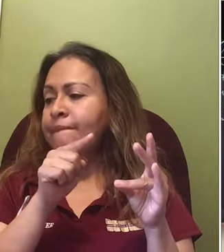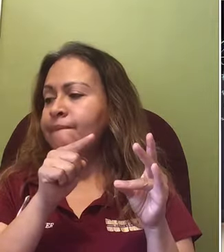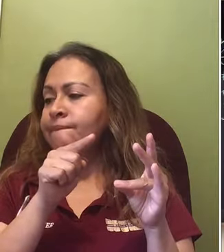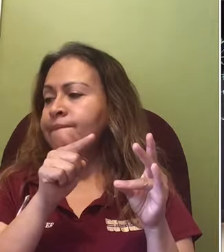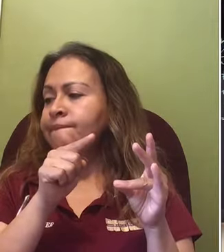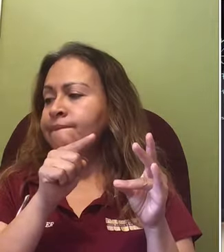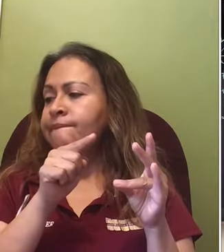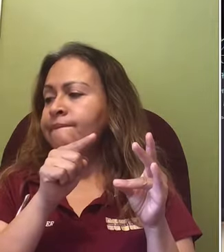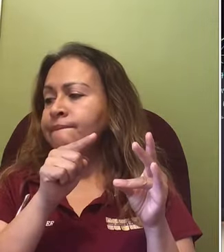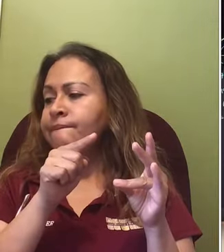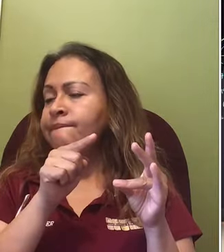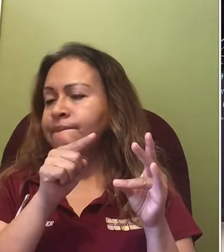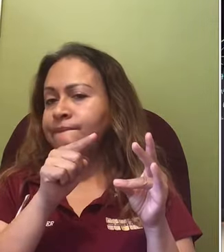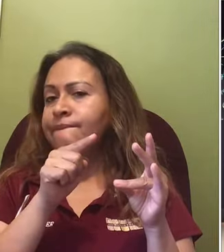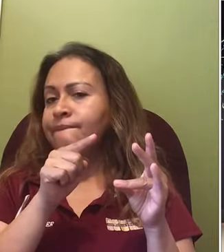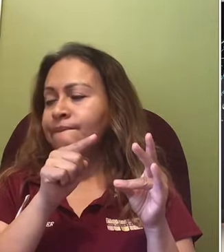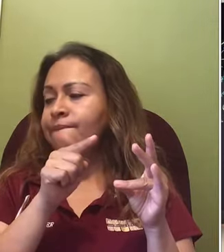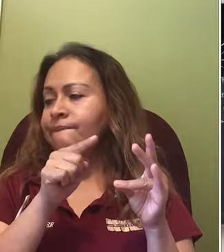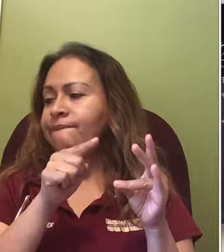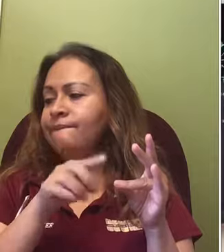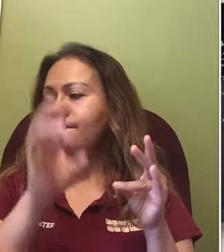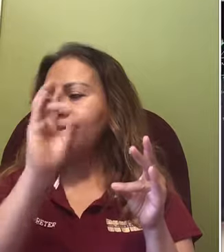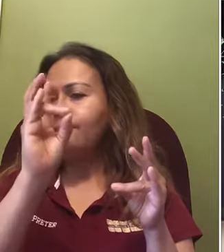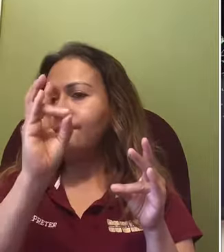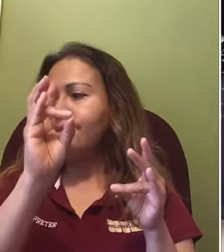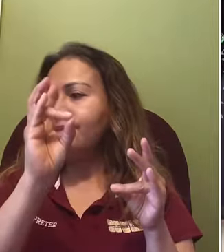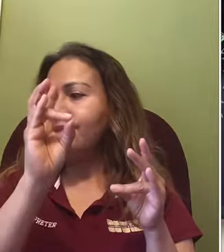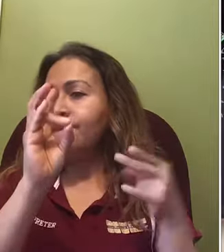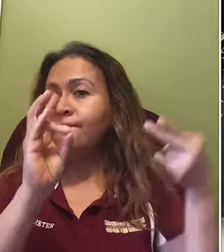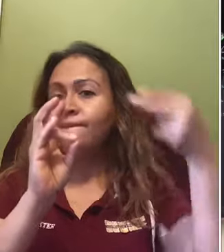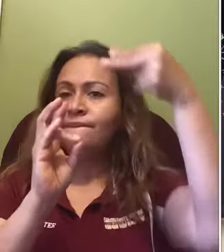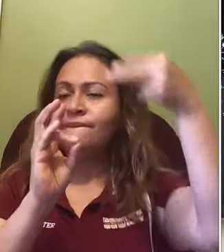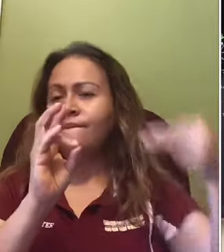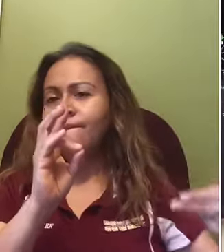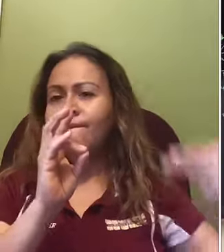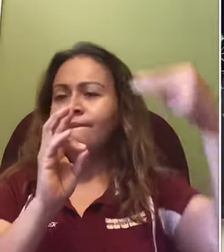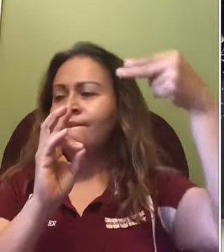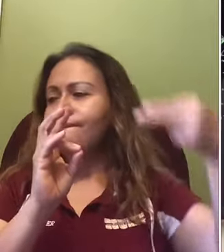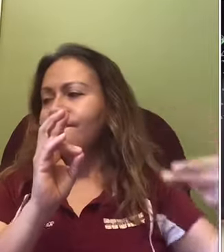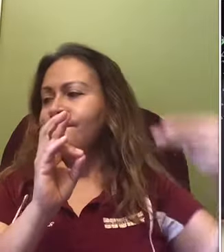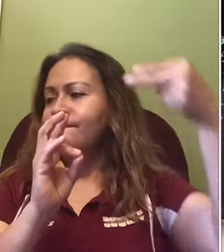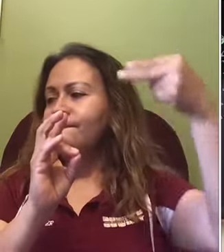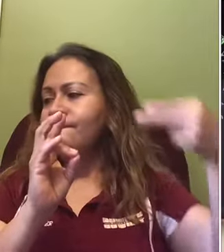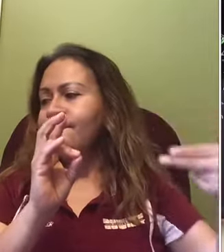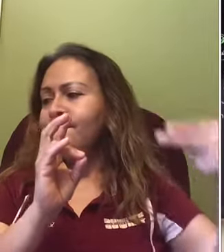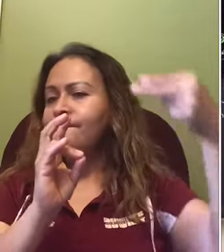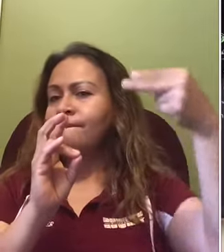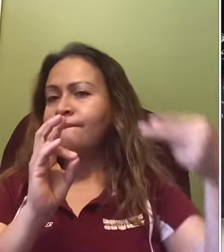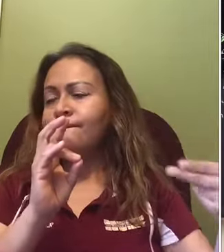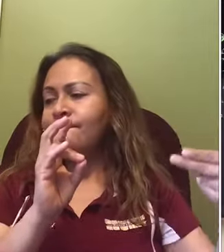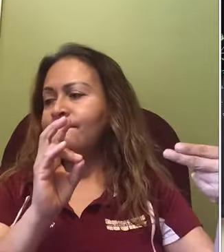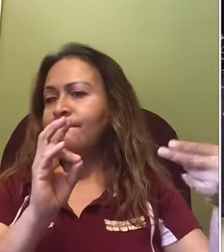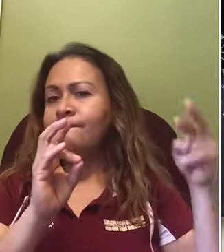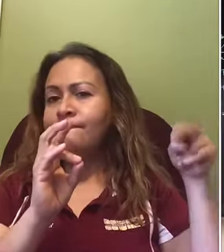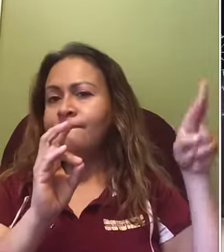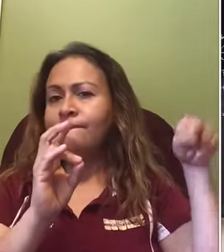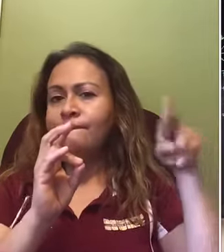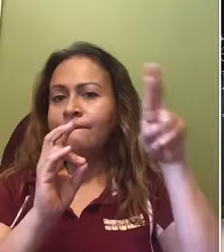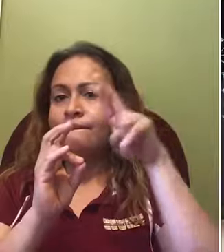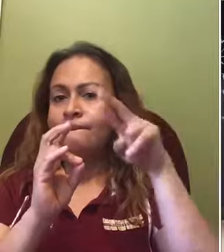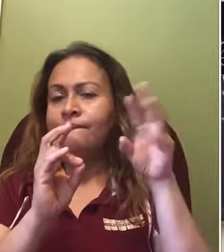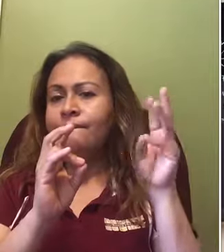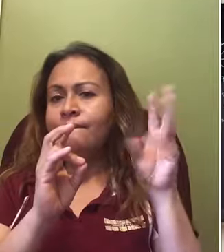that is the opposite side. And then the hypotenuse, it's opposite over hypotenuse. The hypotenuse is the square root of